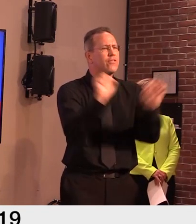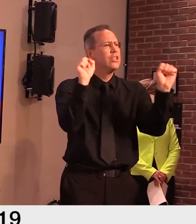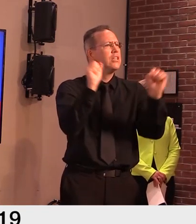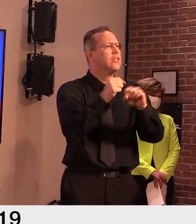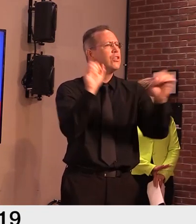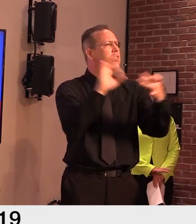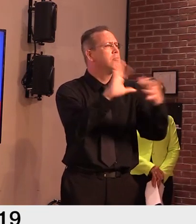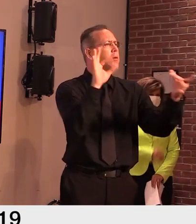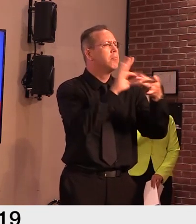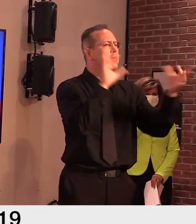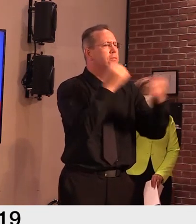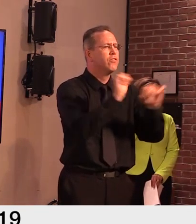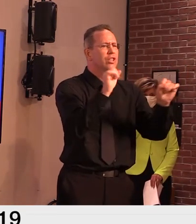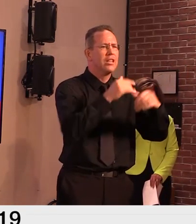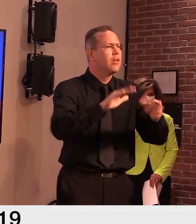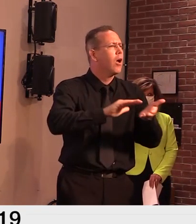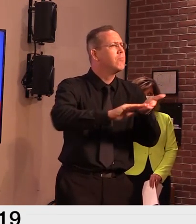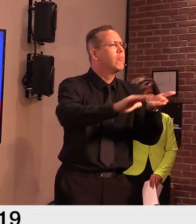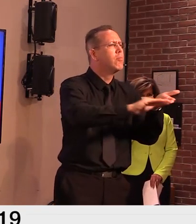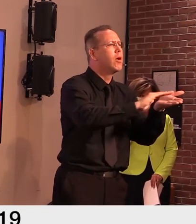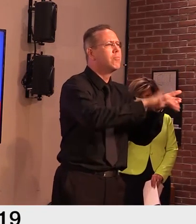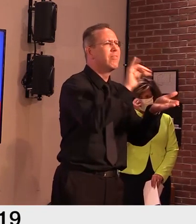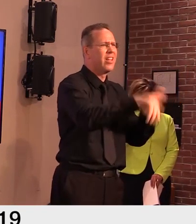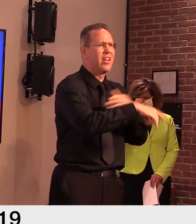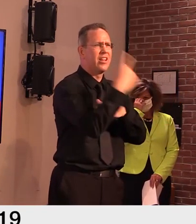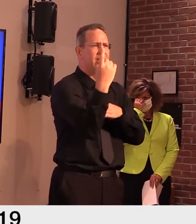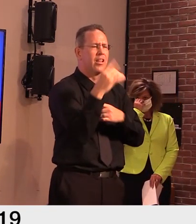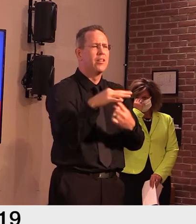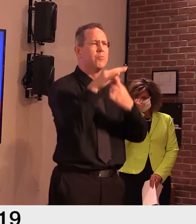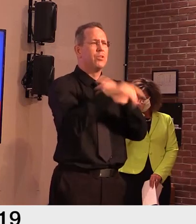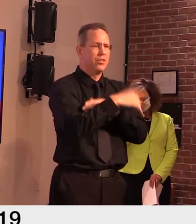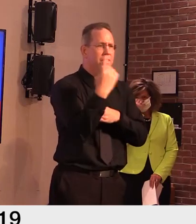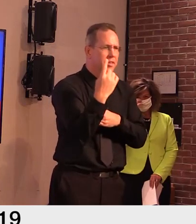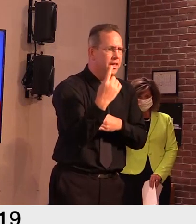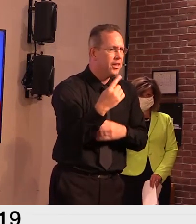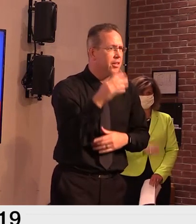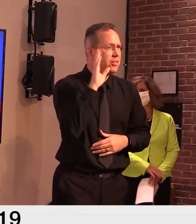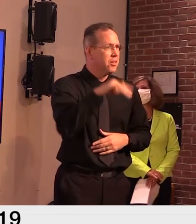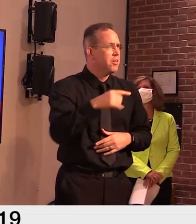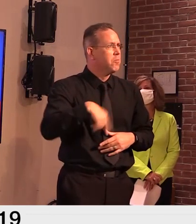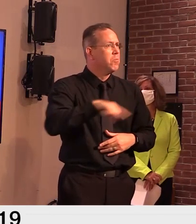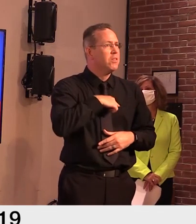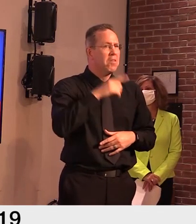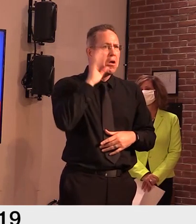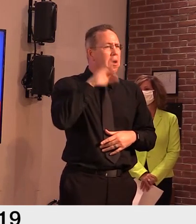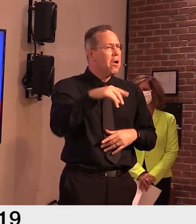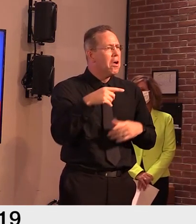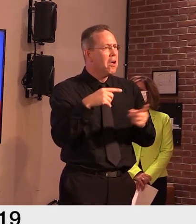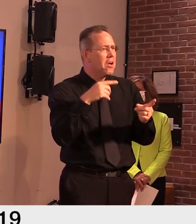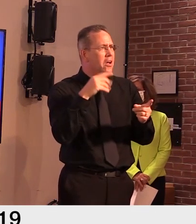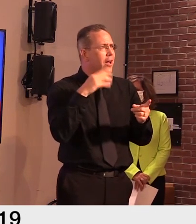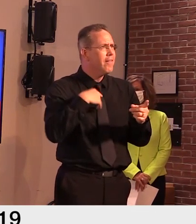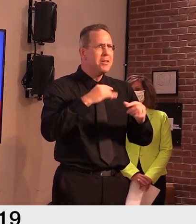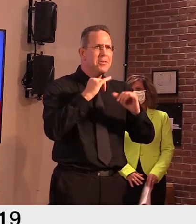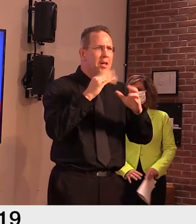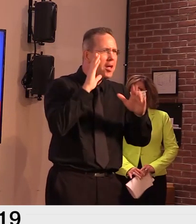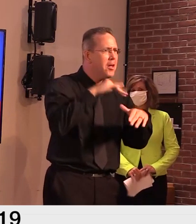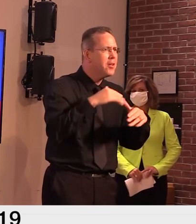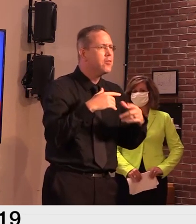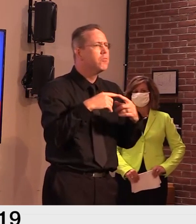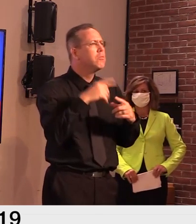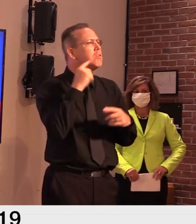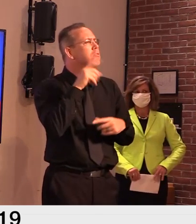great historical significance, marking the release of the last enslaved Americans held under our nation's